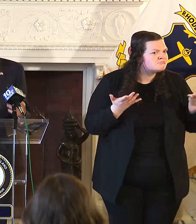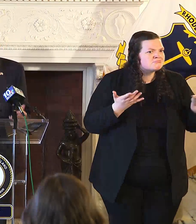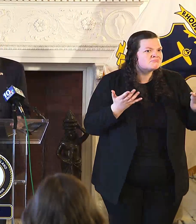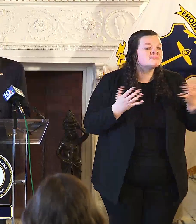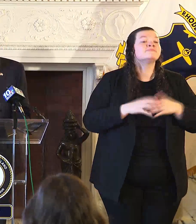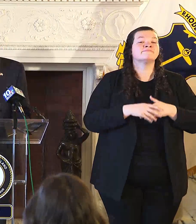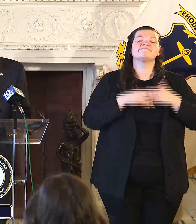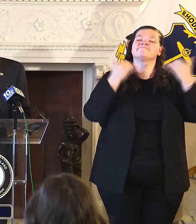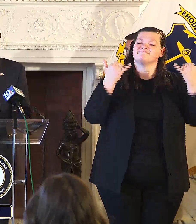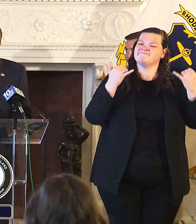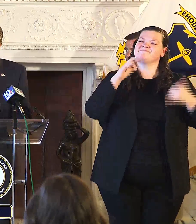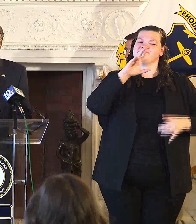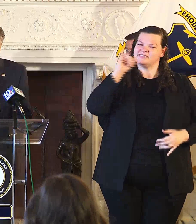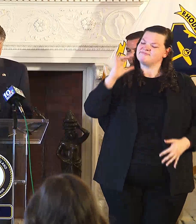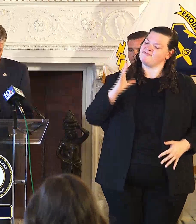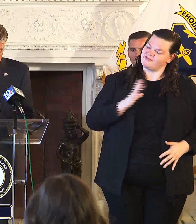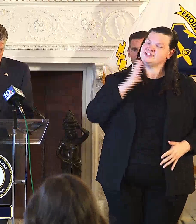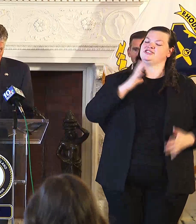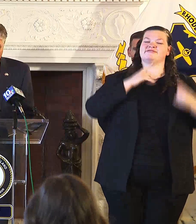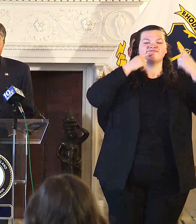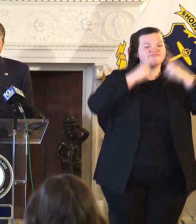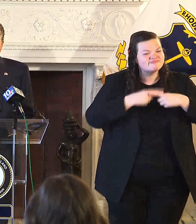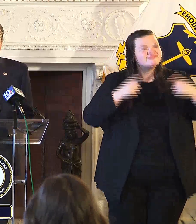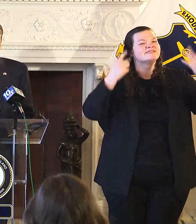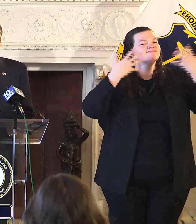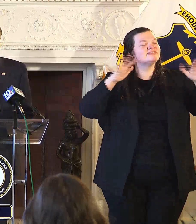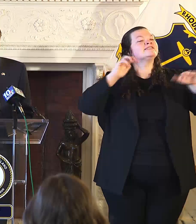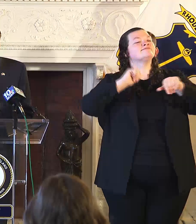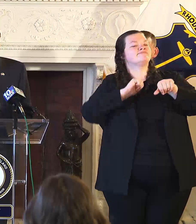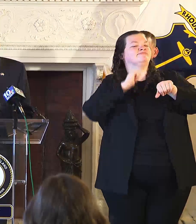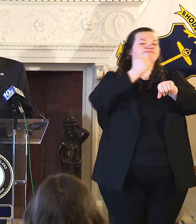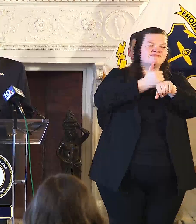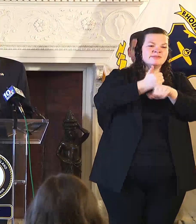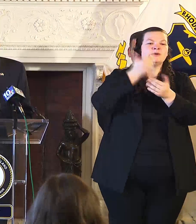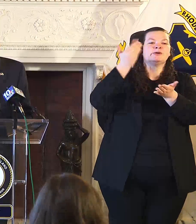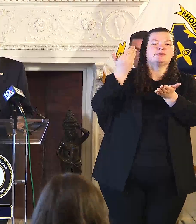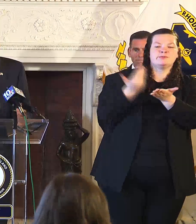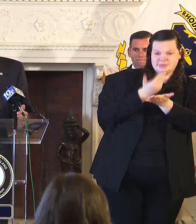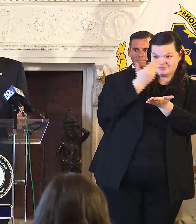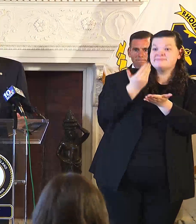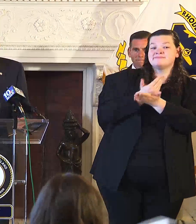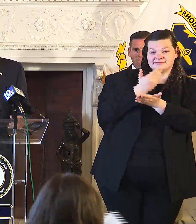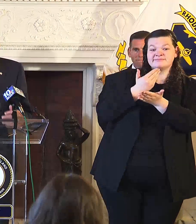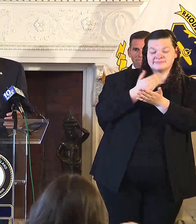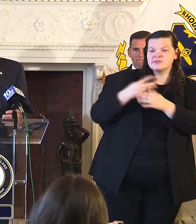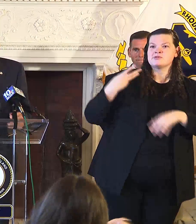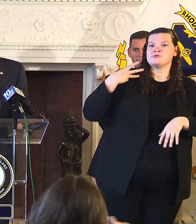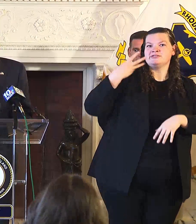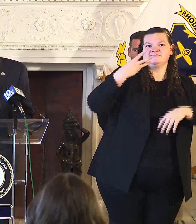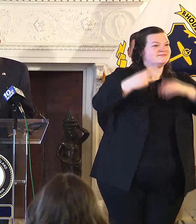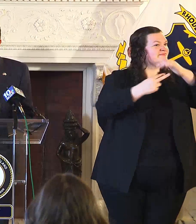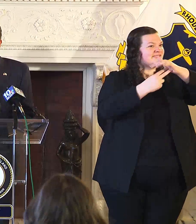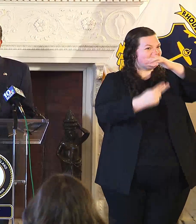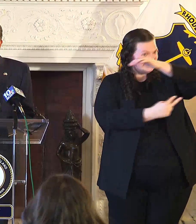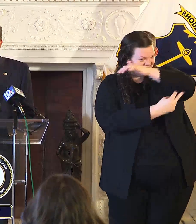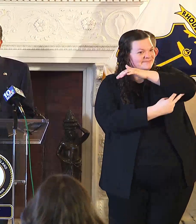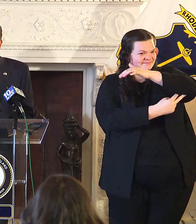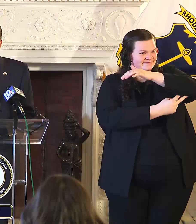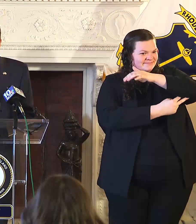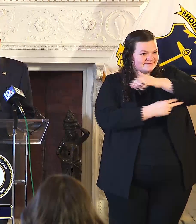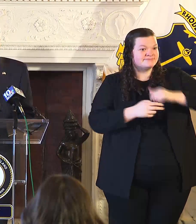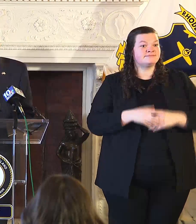build a new state-of-the-art Washington Bridge. And as governor, my top priority has